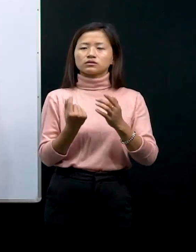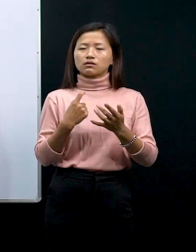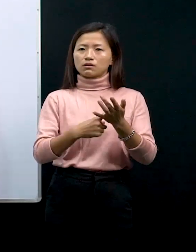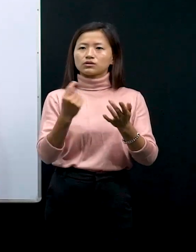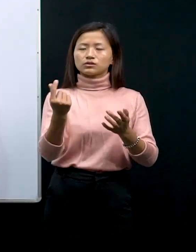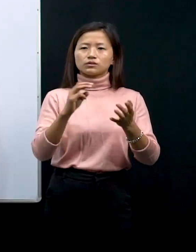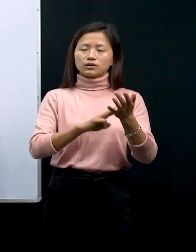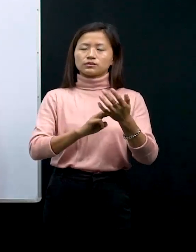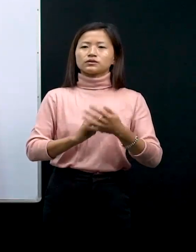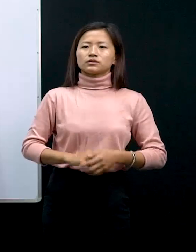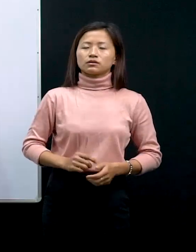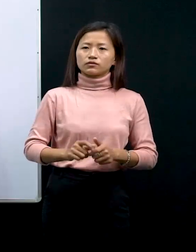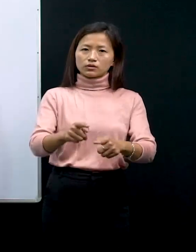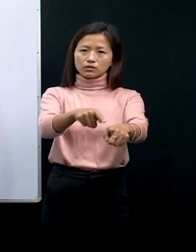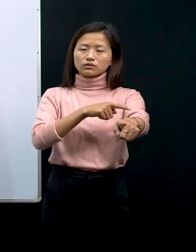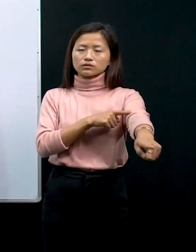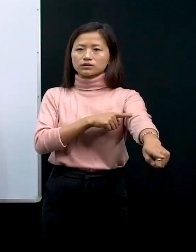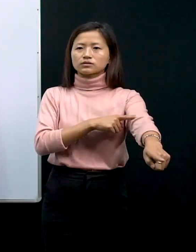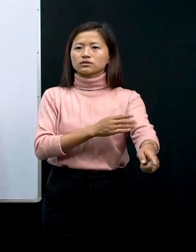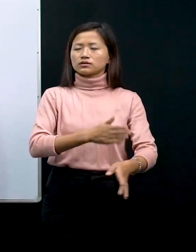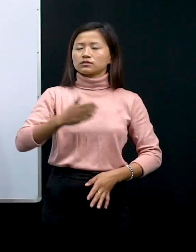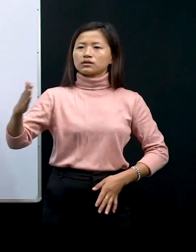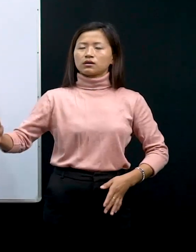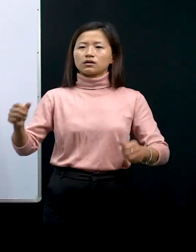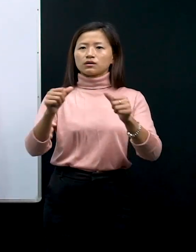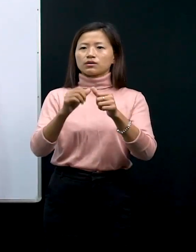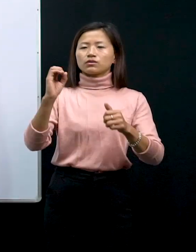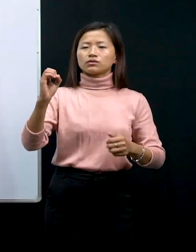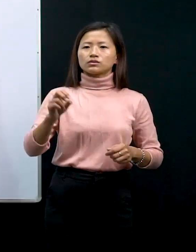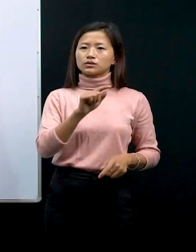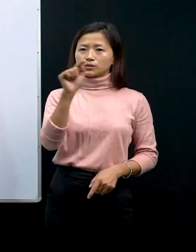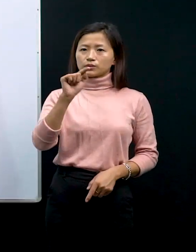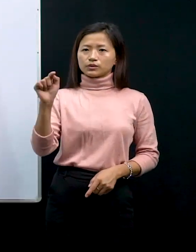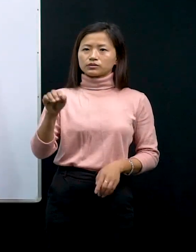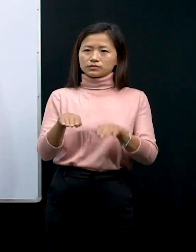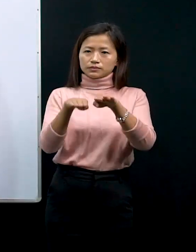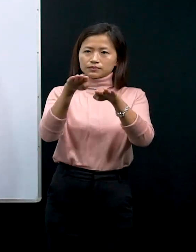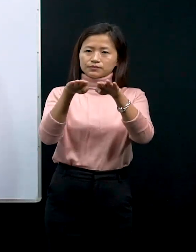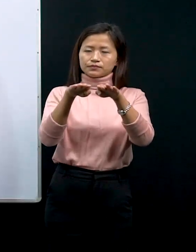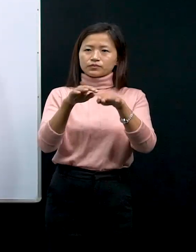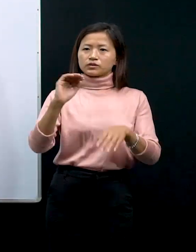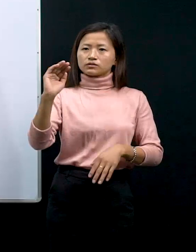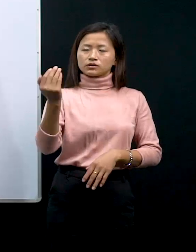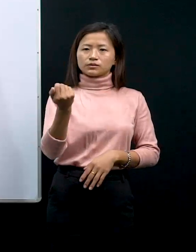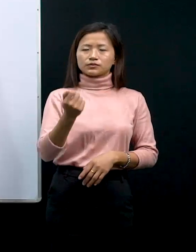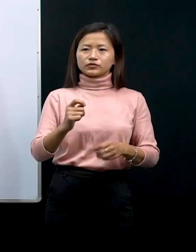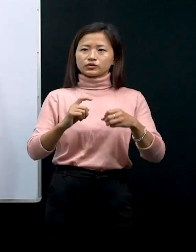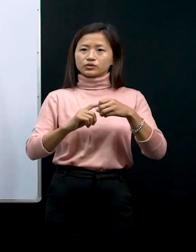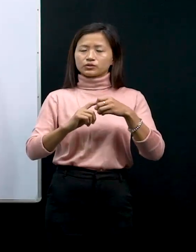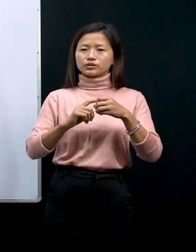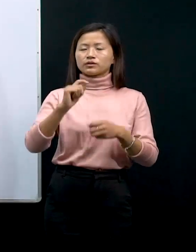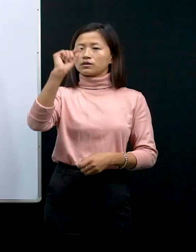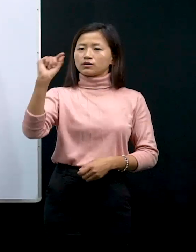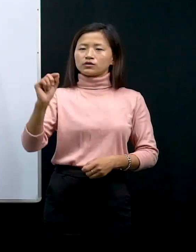Square of longest side, that is AO square equal to sum of the square of other two